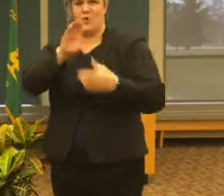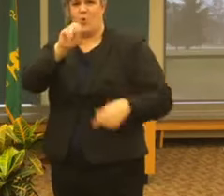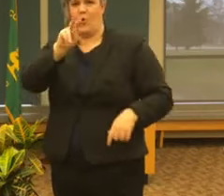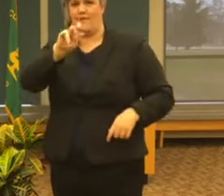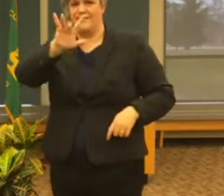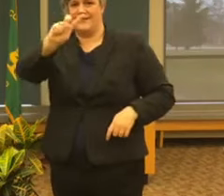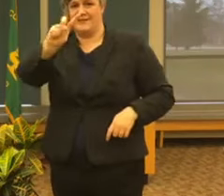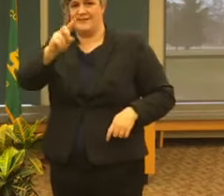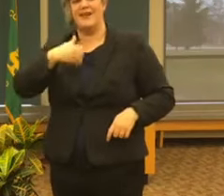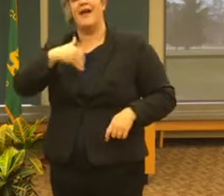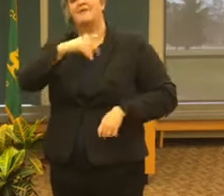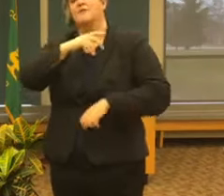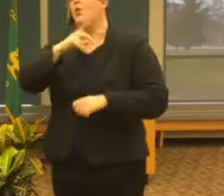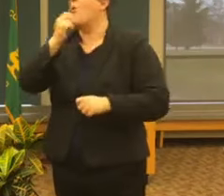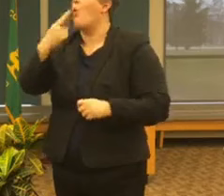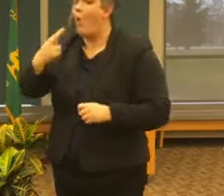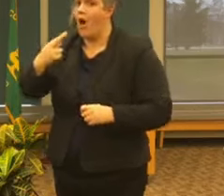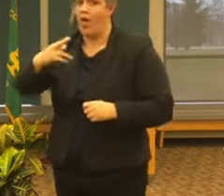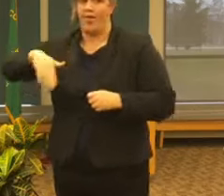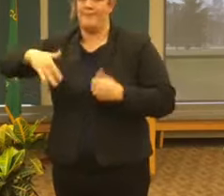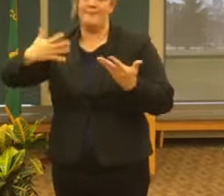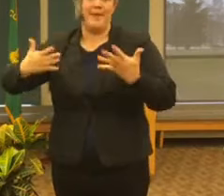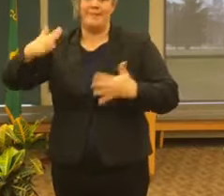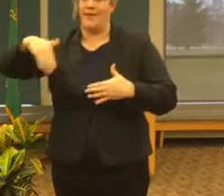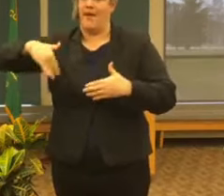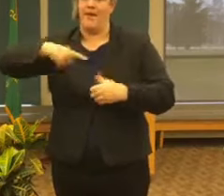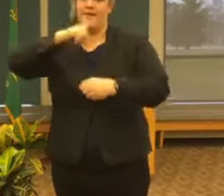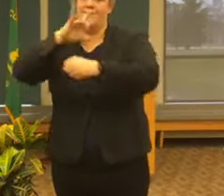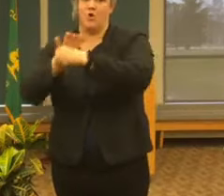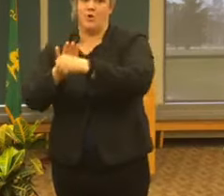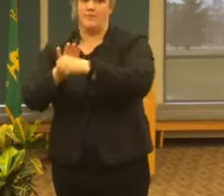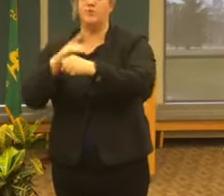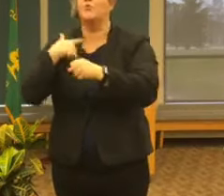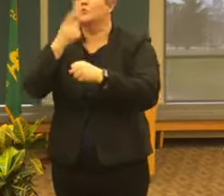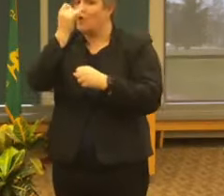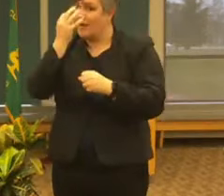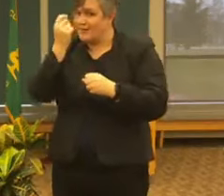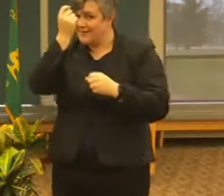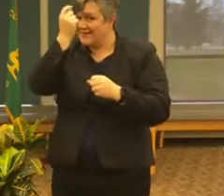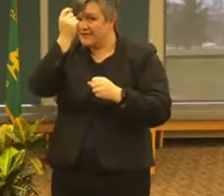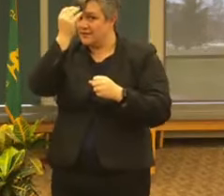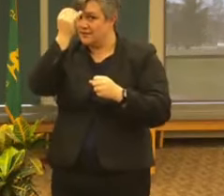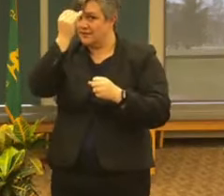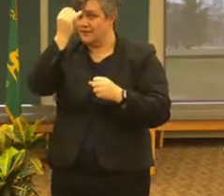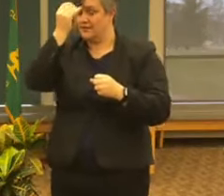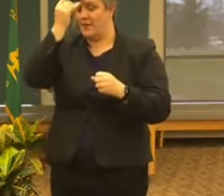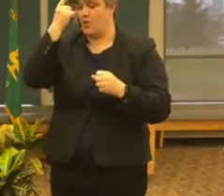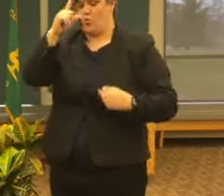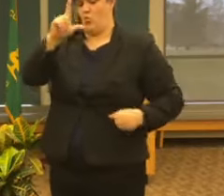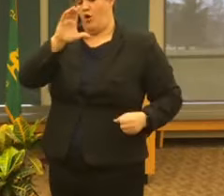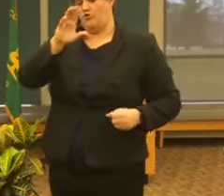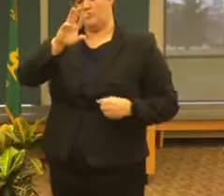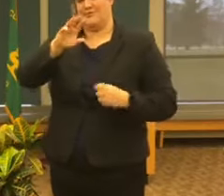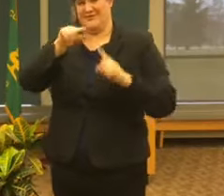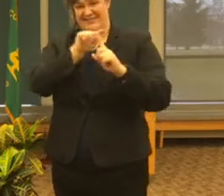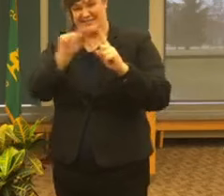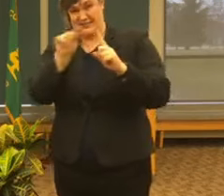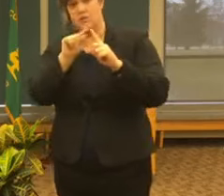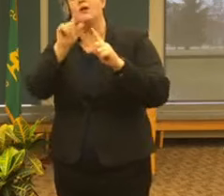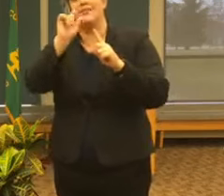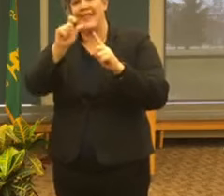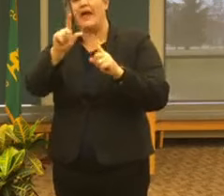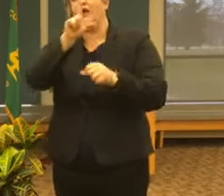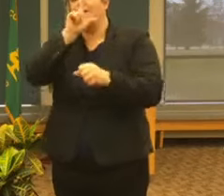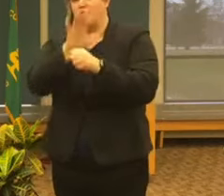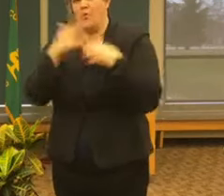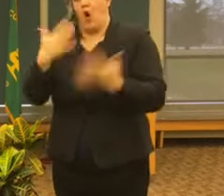so or confirmed, yeah, and we're talking about confirmed cases, so that takes a while to get through the system as well. We know